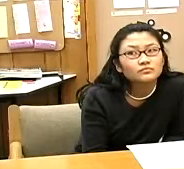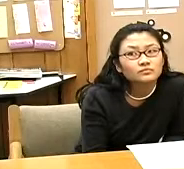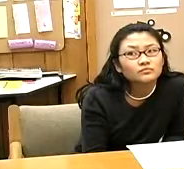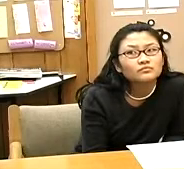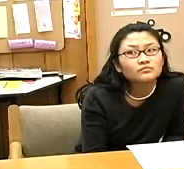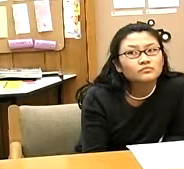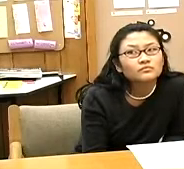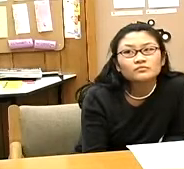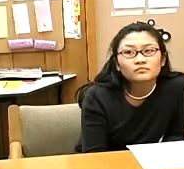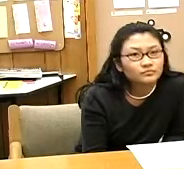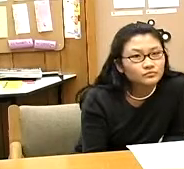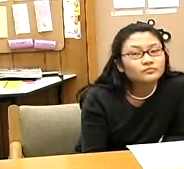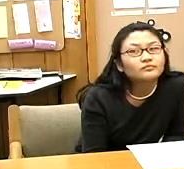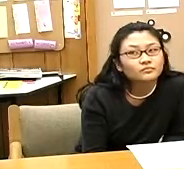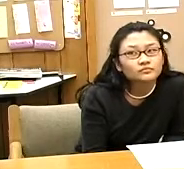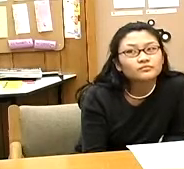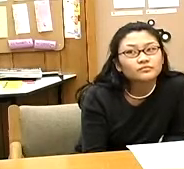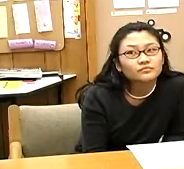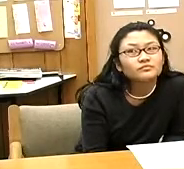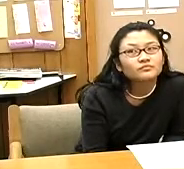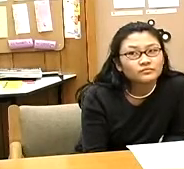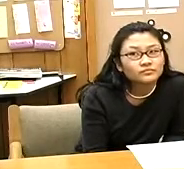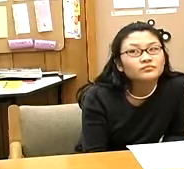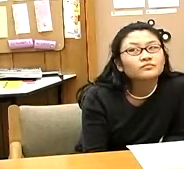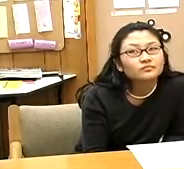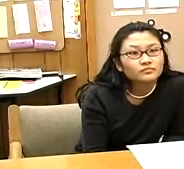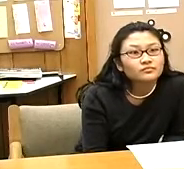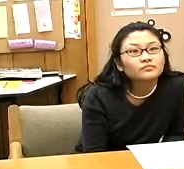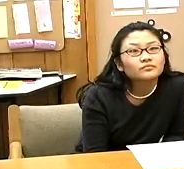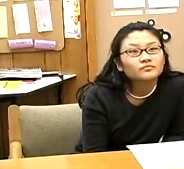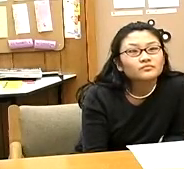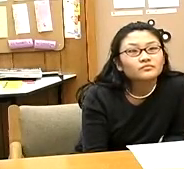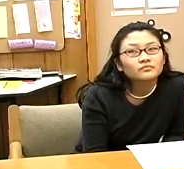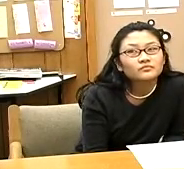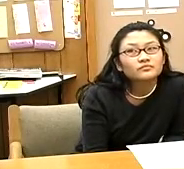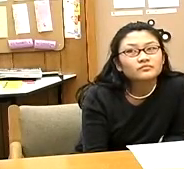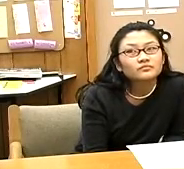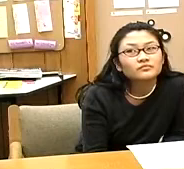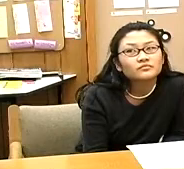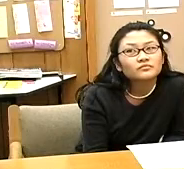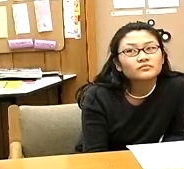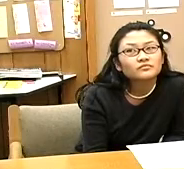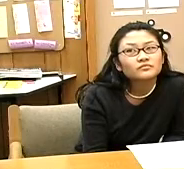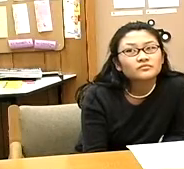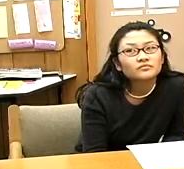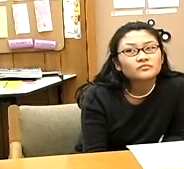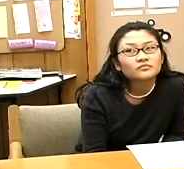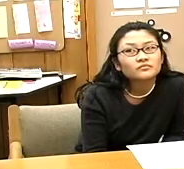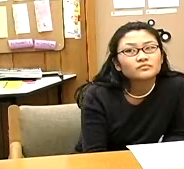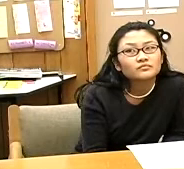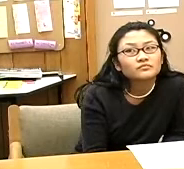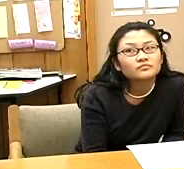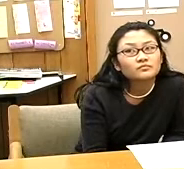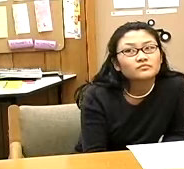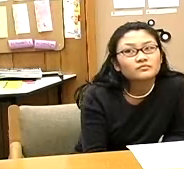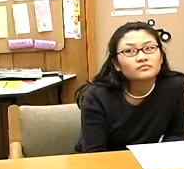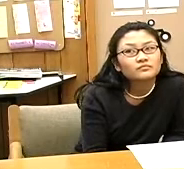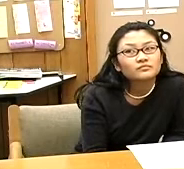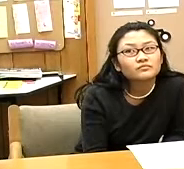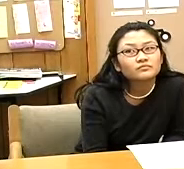done anything with darkrooms, or is that something that interests you, is doing some of that kind of the more film-based stuff, working